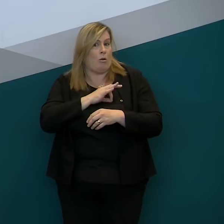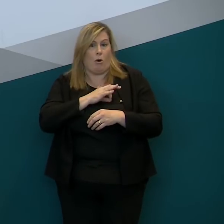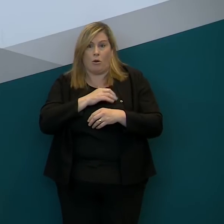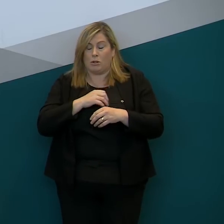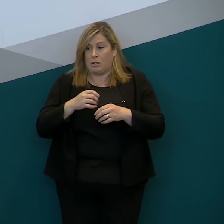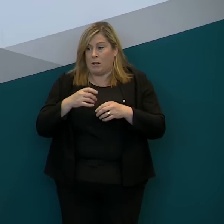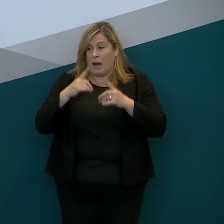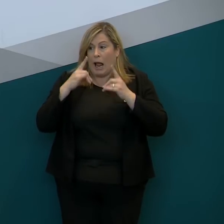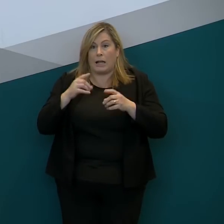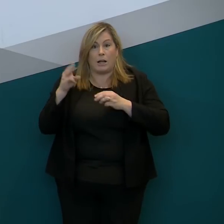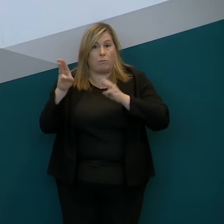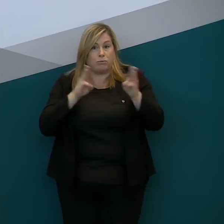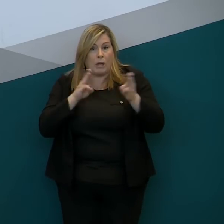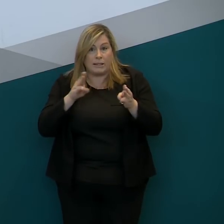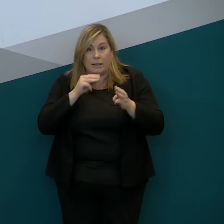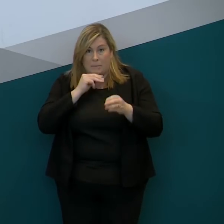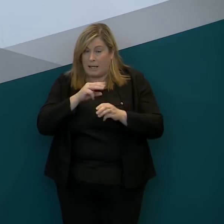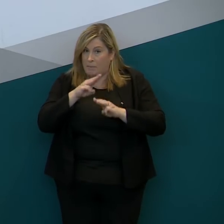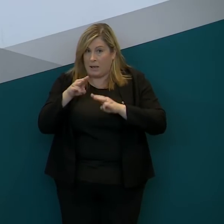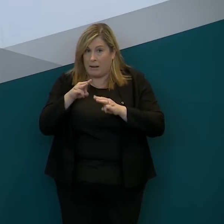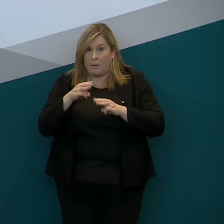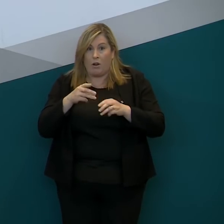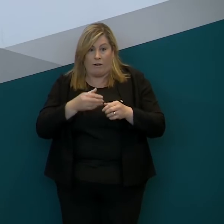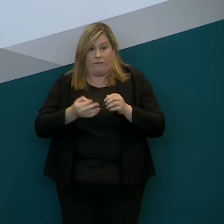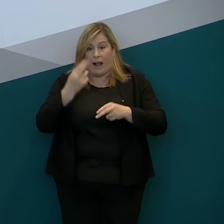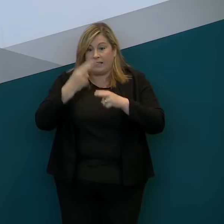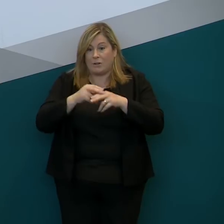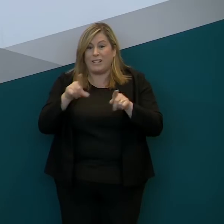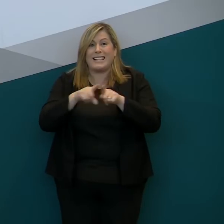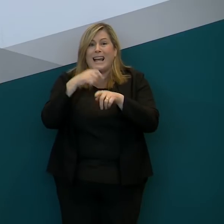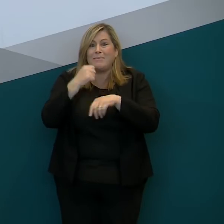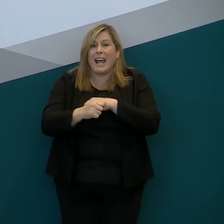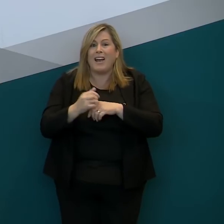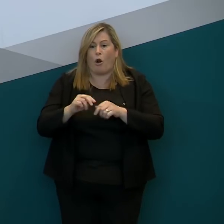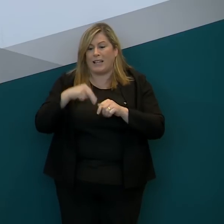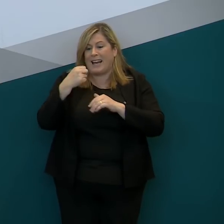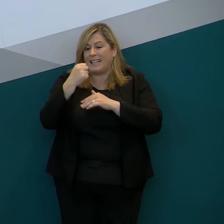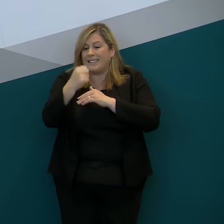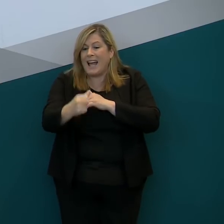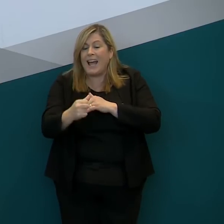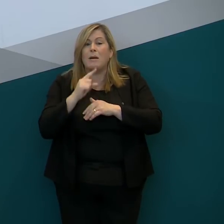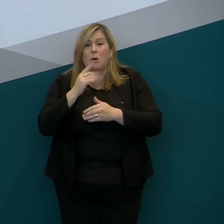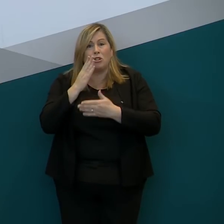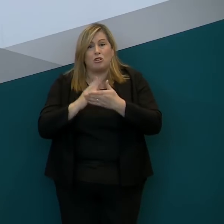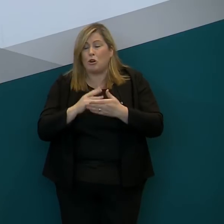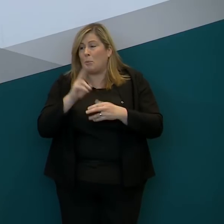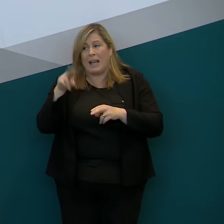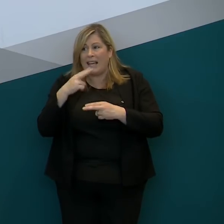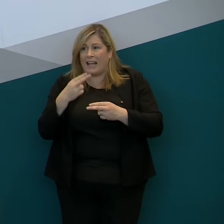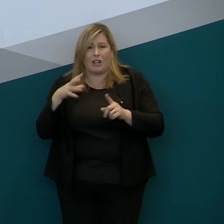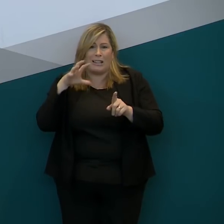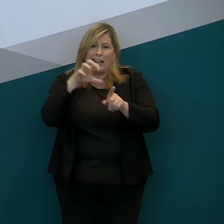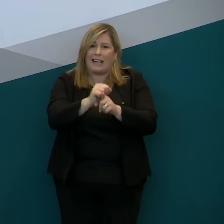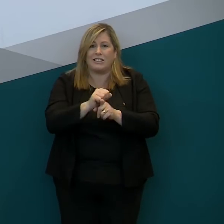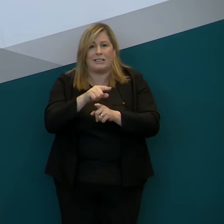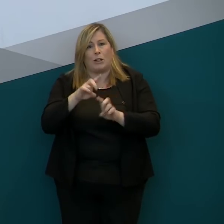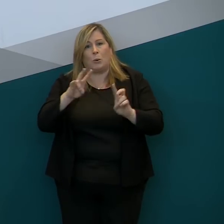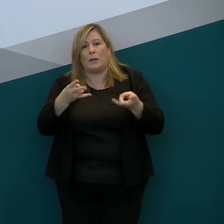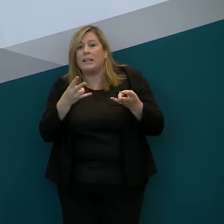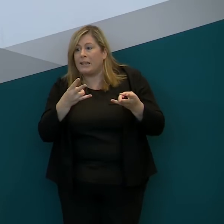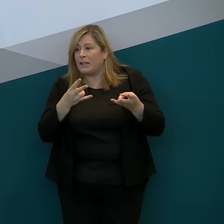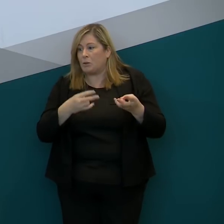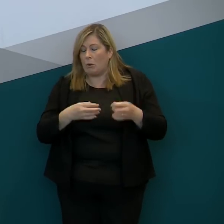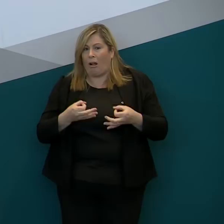where they're pursuing these down and carrying them out the same day or the following day from getting a result. And there's others where we don't have the same performance. And frankly, we